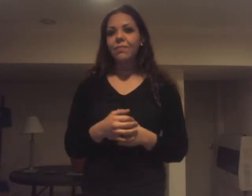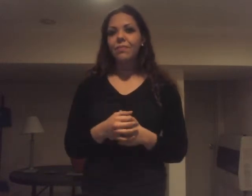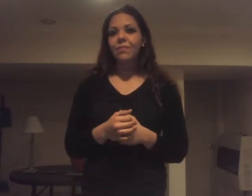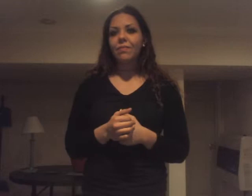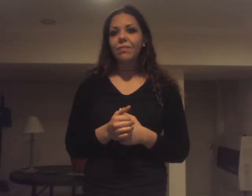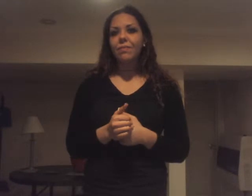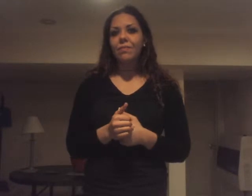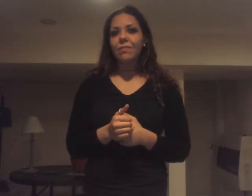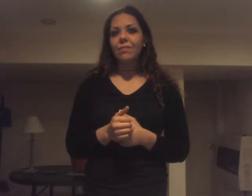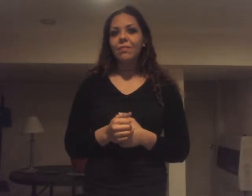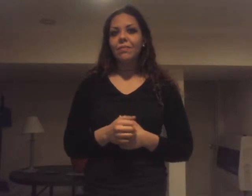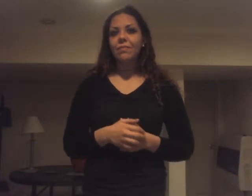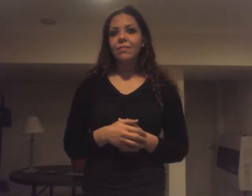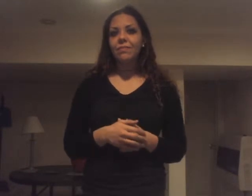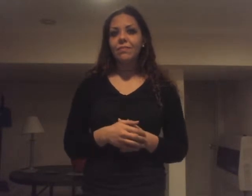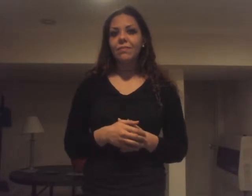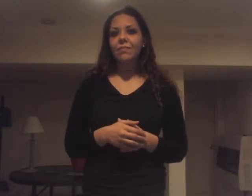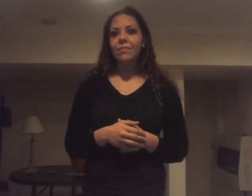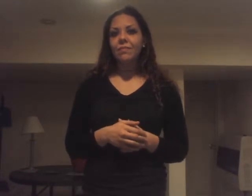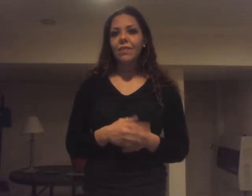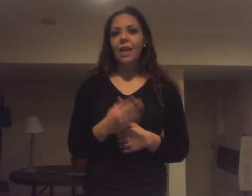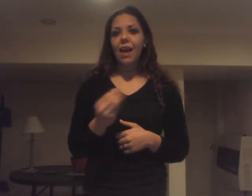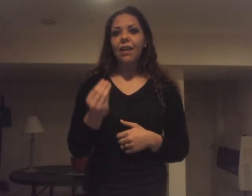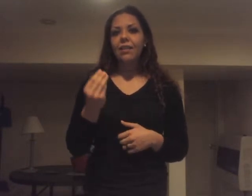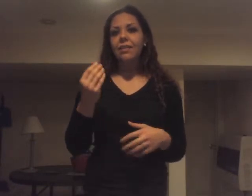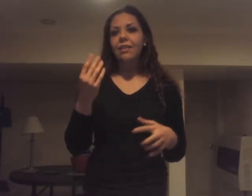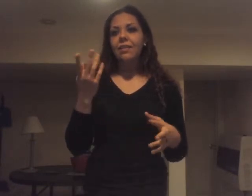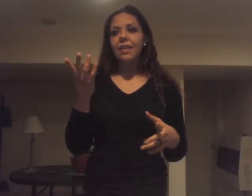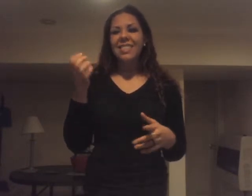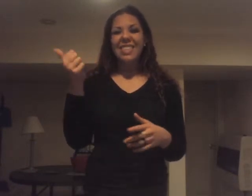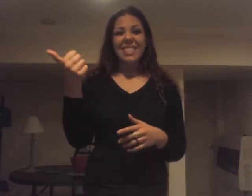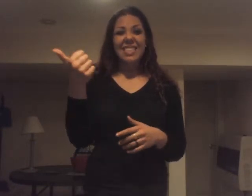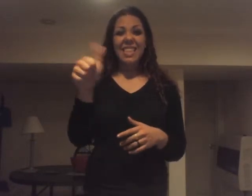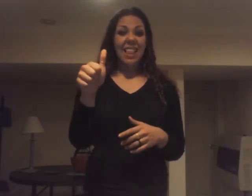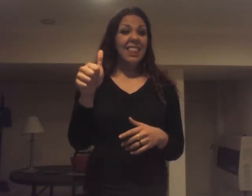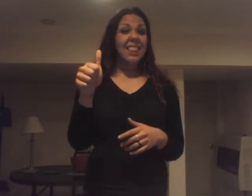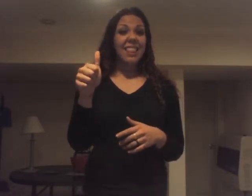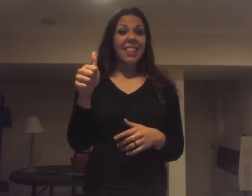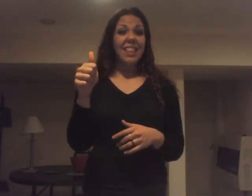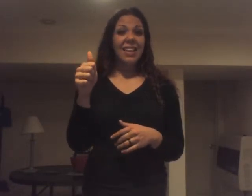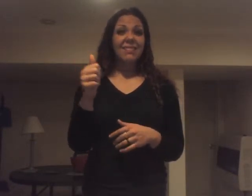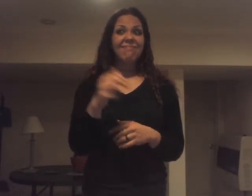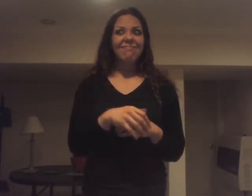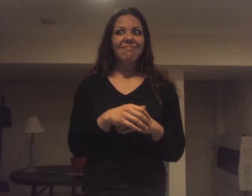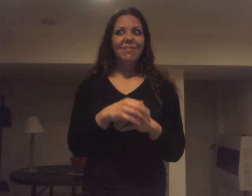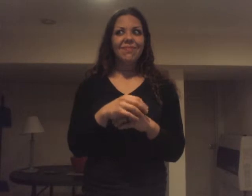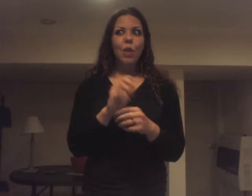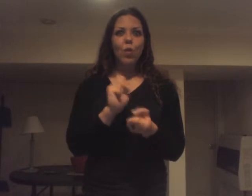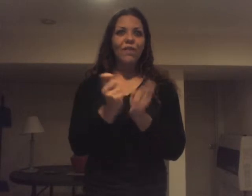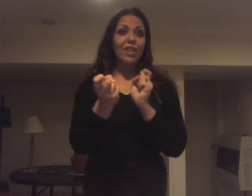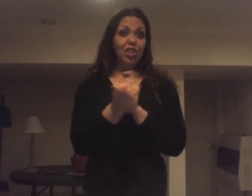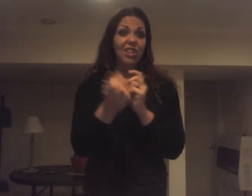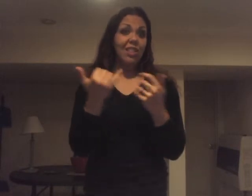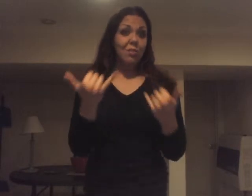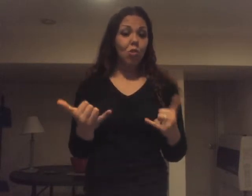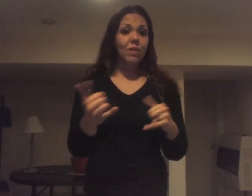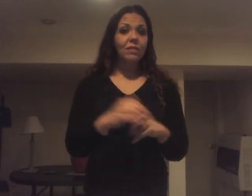guess that it is. And it's in its 10th revision at the moment. It's got a